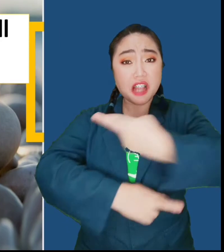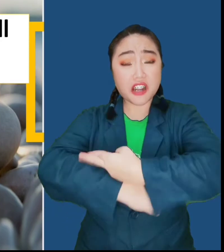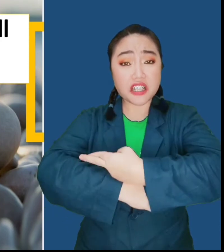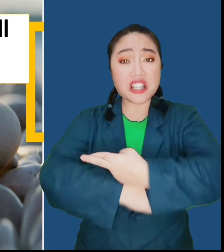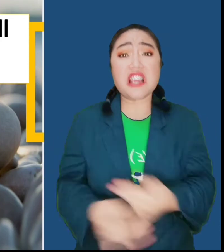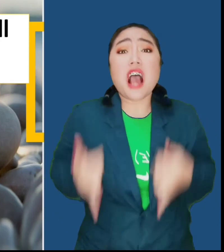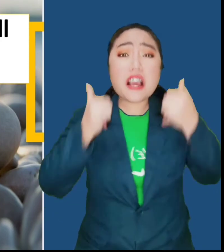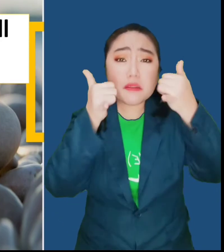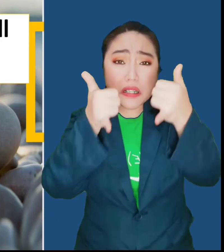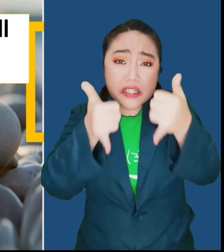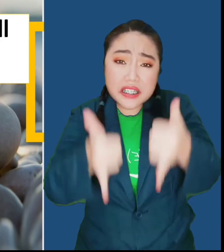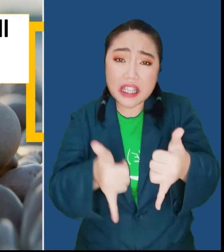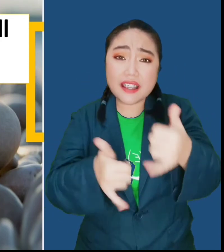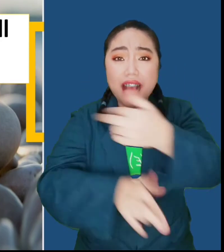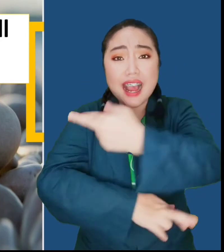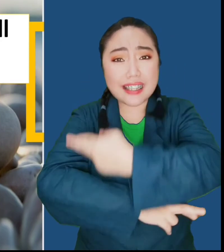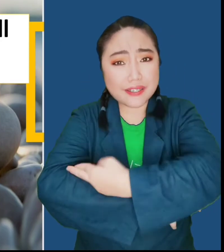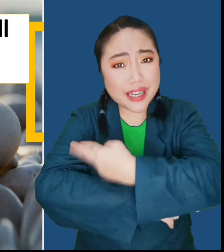rest.